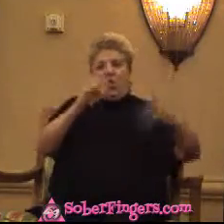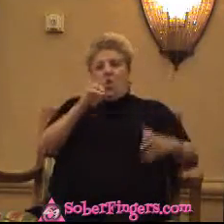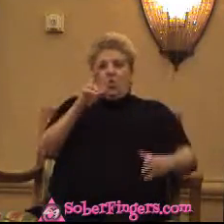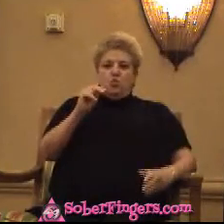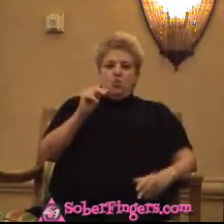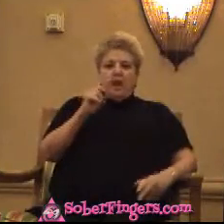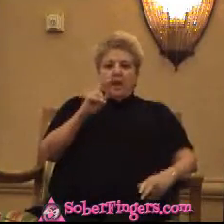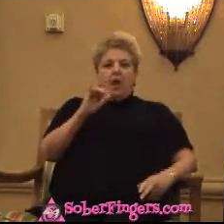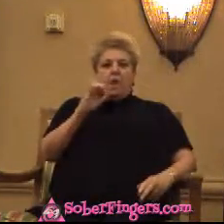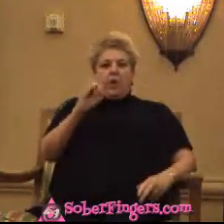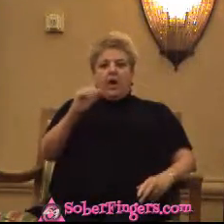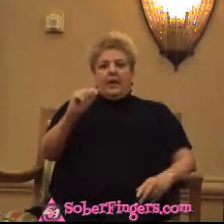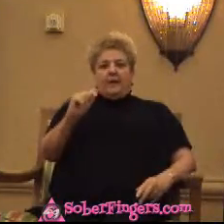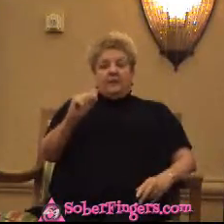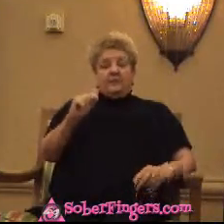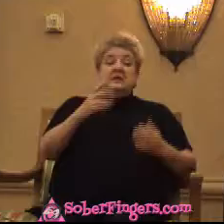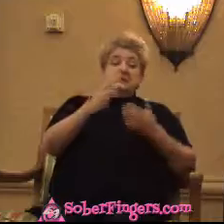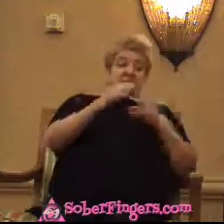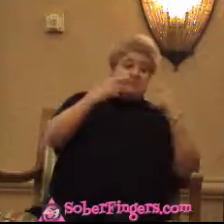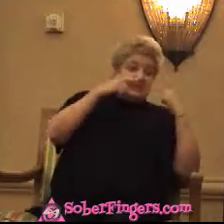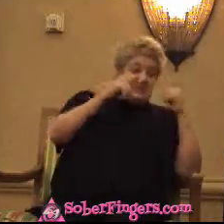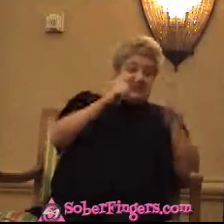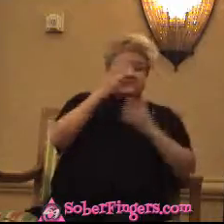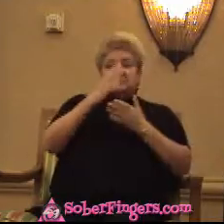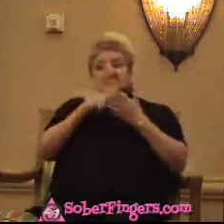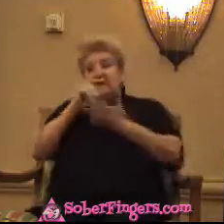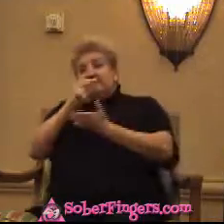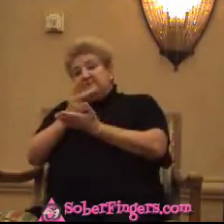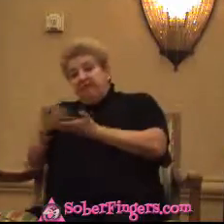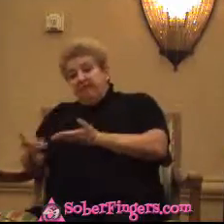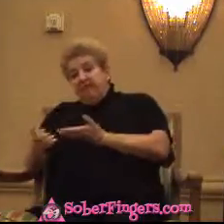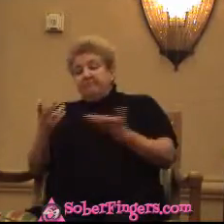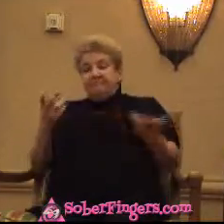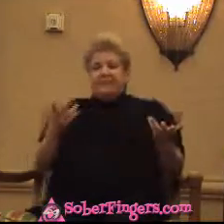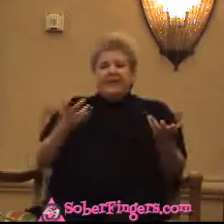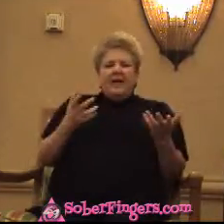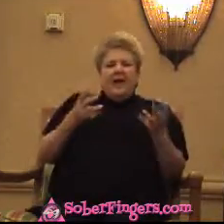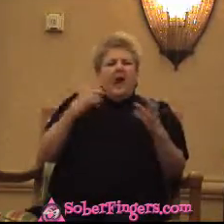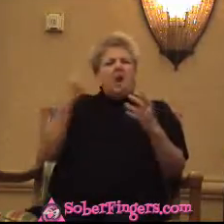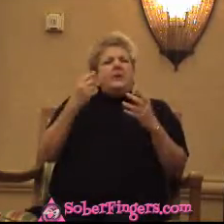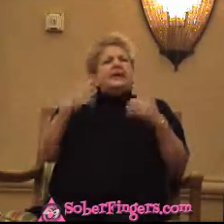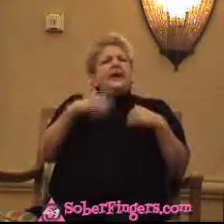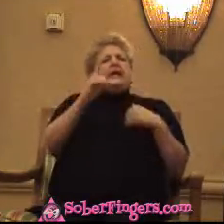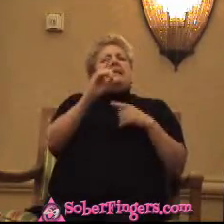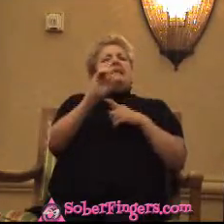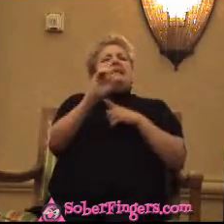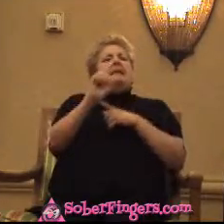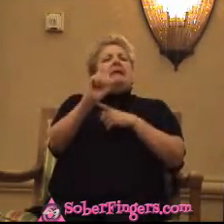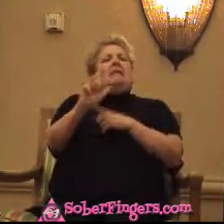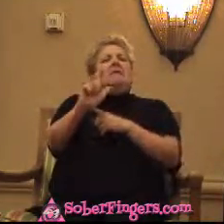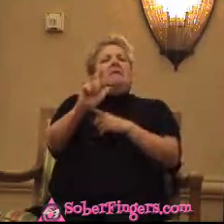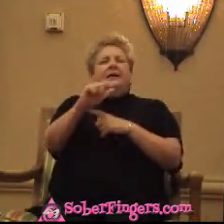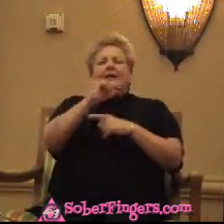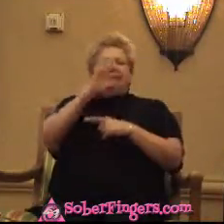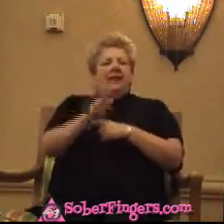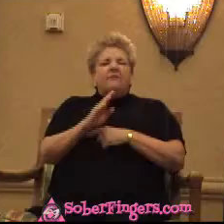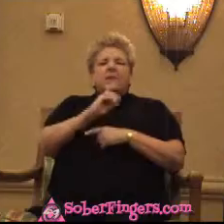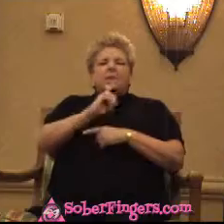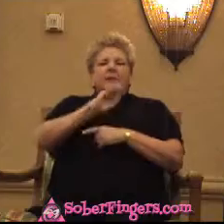and I was unsuccessful. And I was always doing deals. I never had a job. In fact, the first job I ever had in my life was when I moved to Los